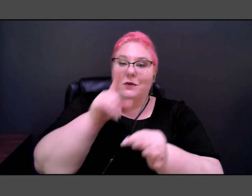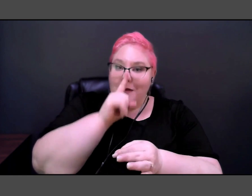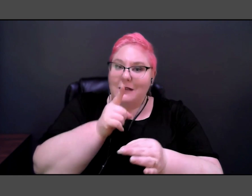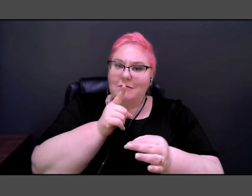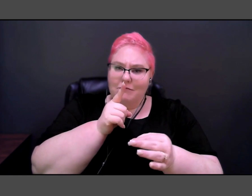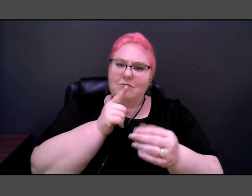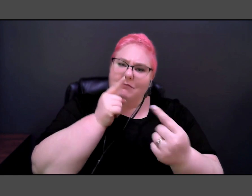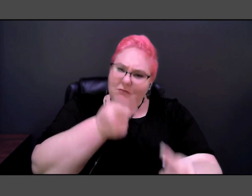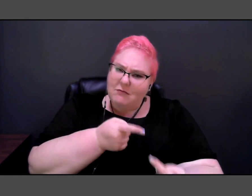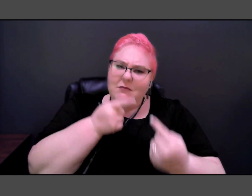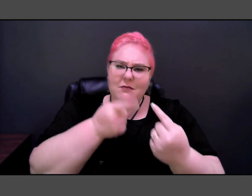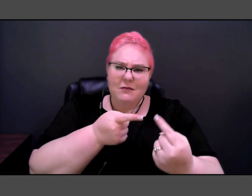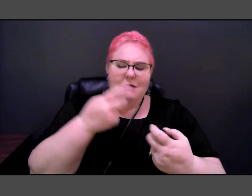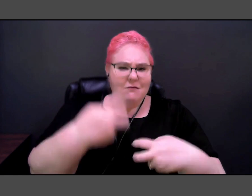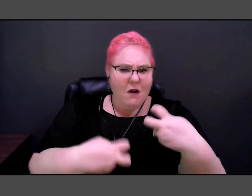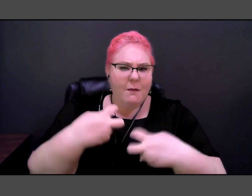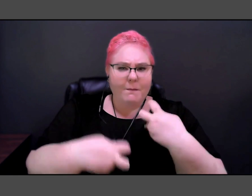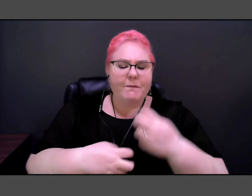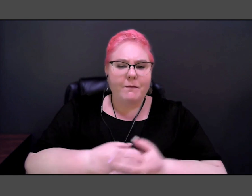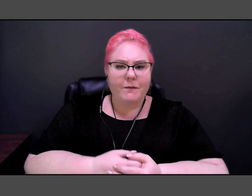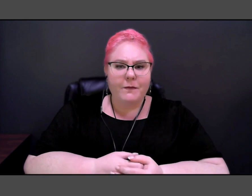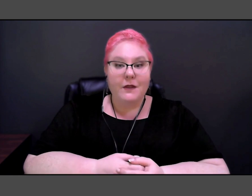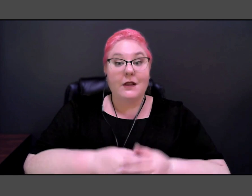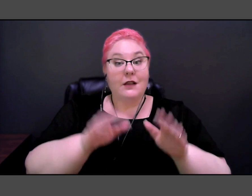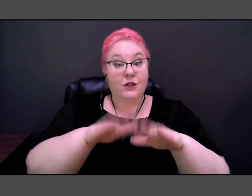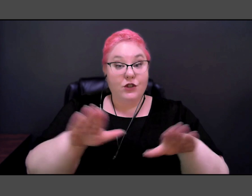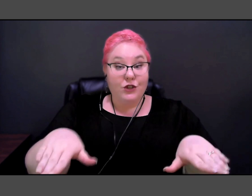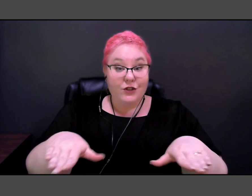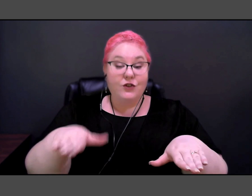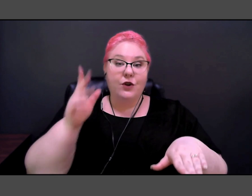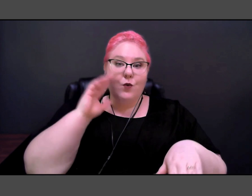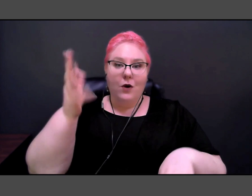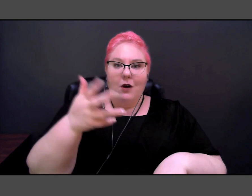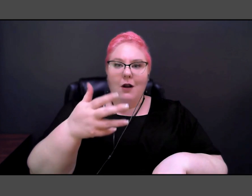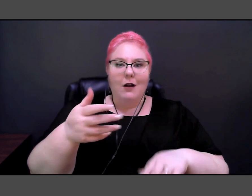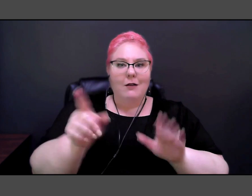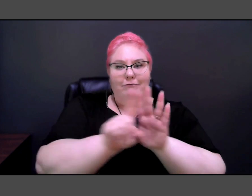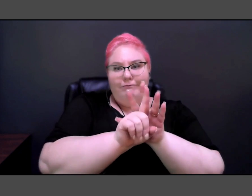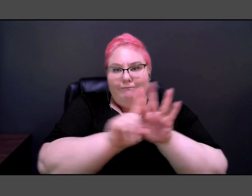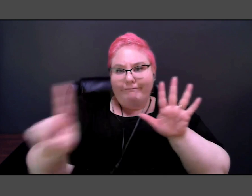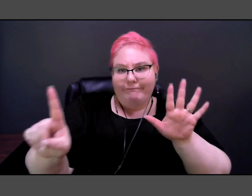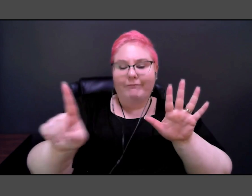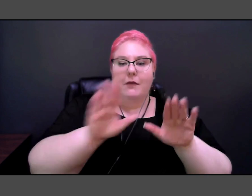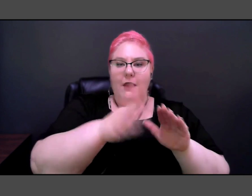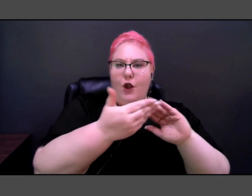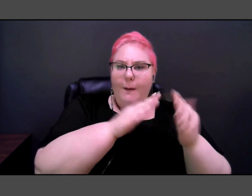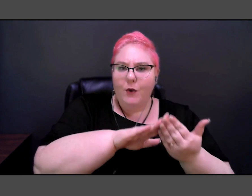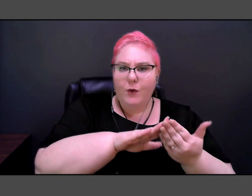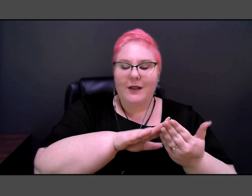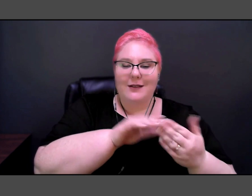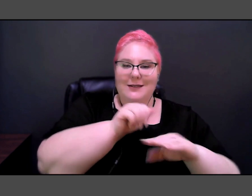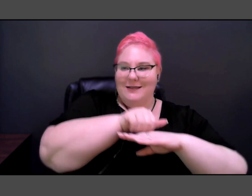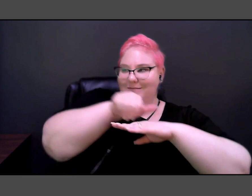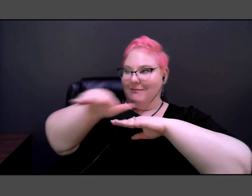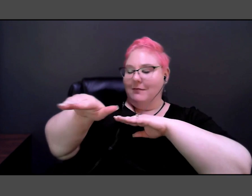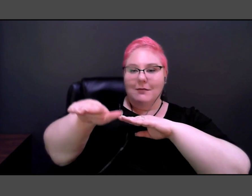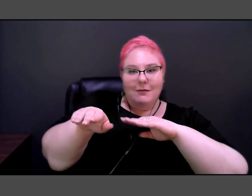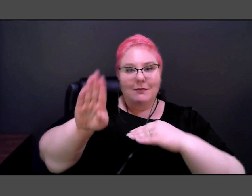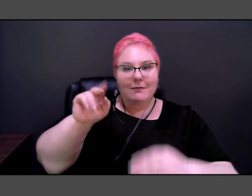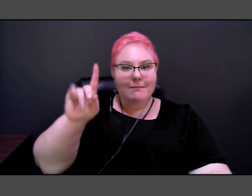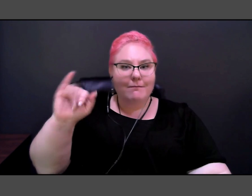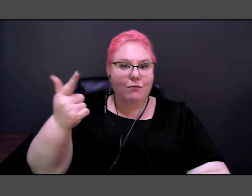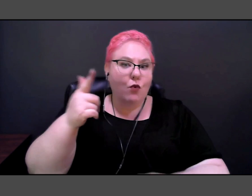of children being taken away from their communities and sent to Indian boarding schools. People